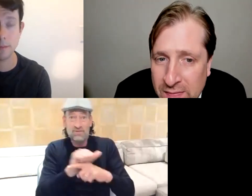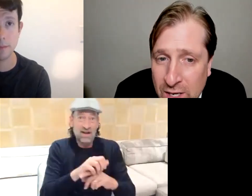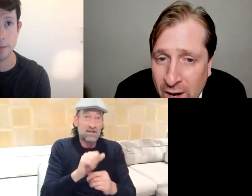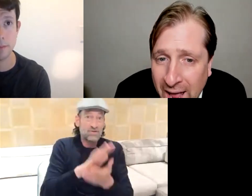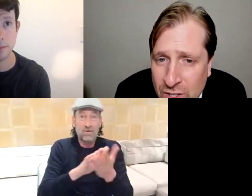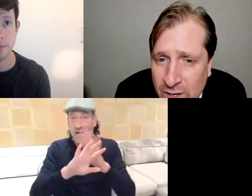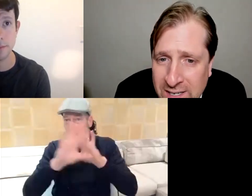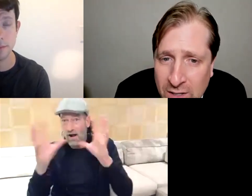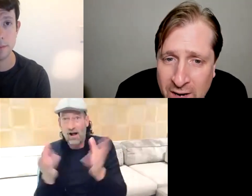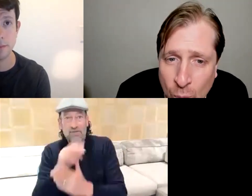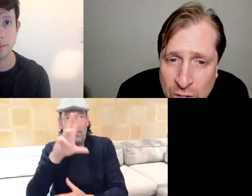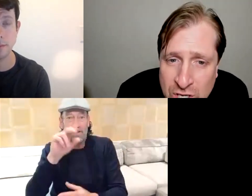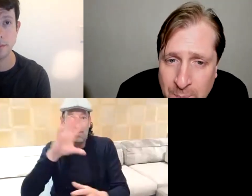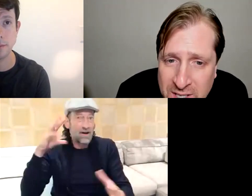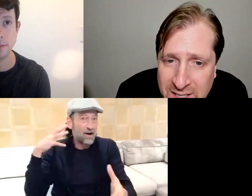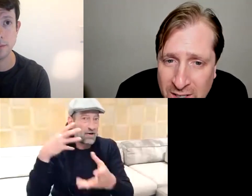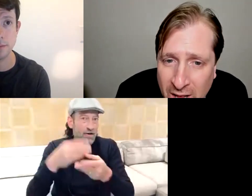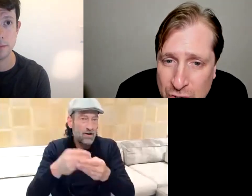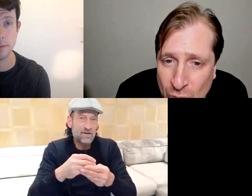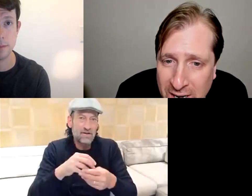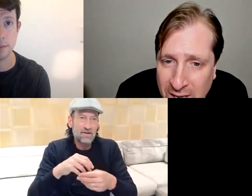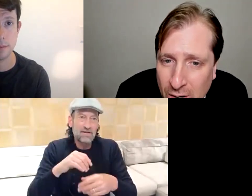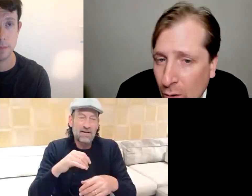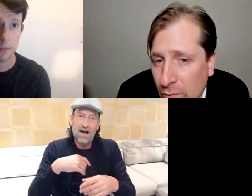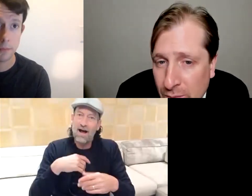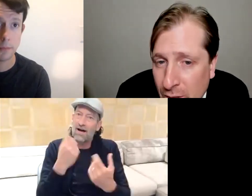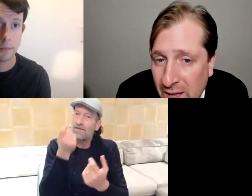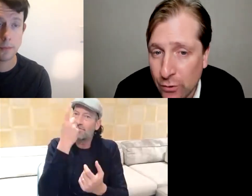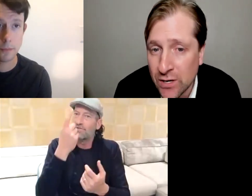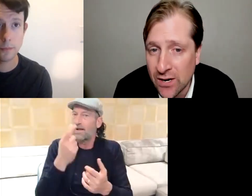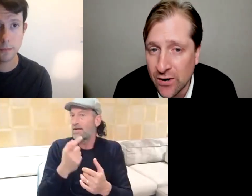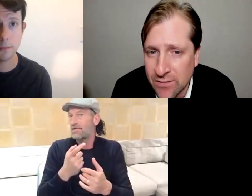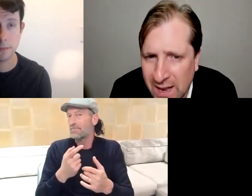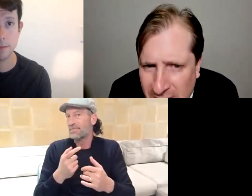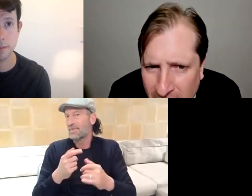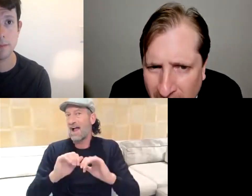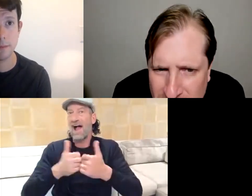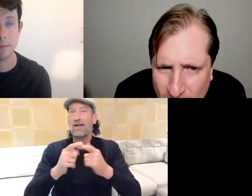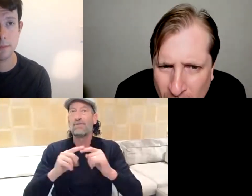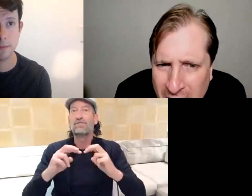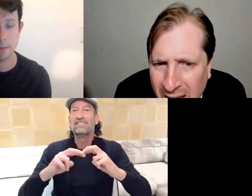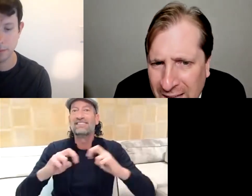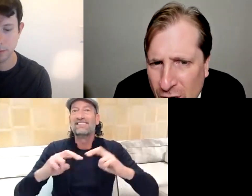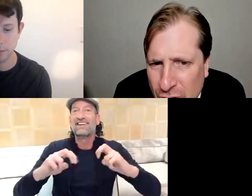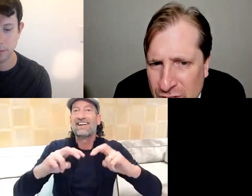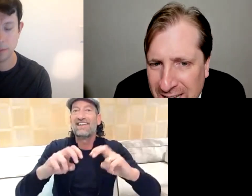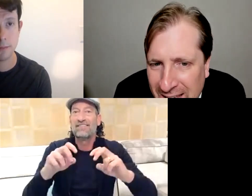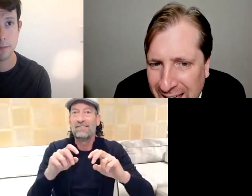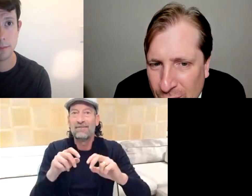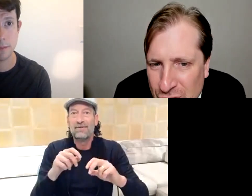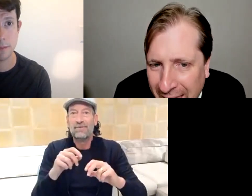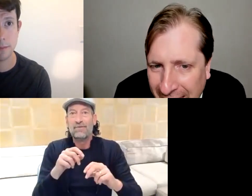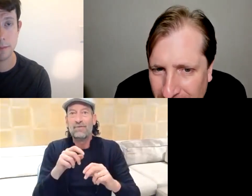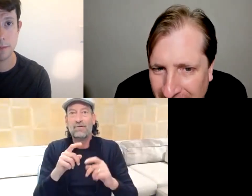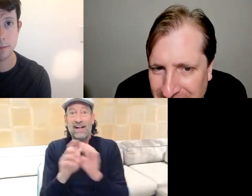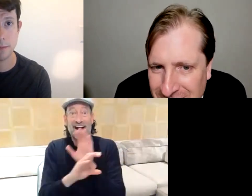working theater actor. I did a lot of workshops. I did a lot of training over my 30 years of acting. And so I could understand how